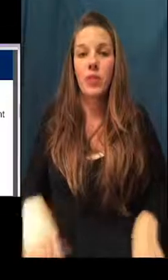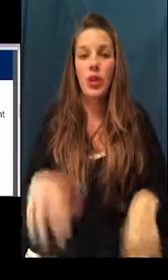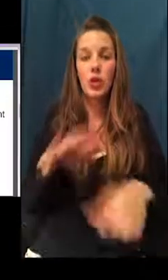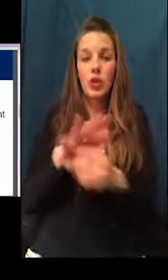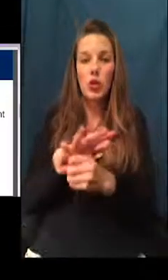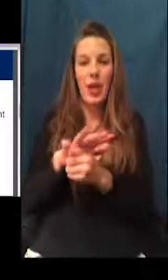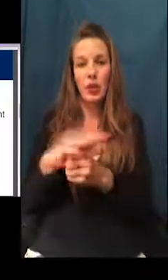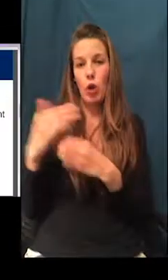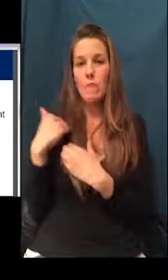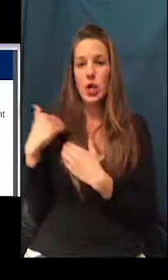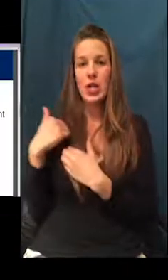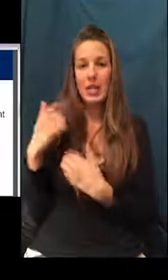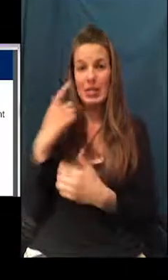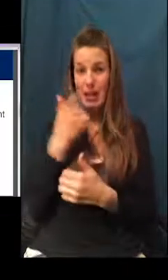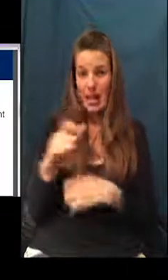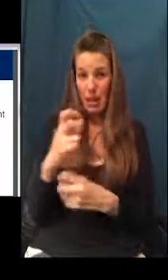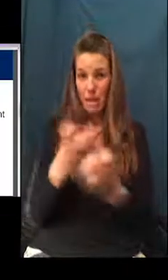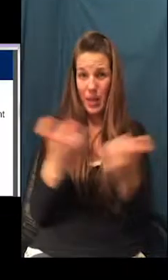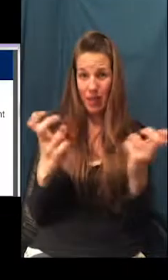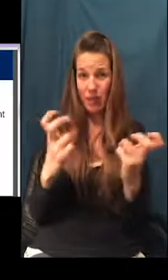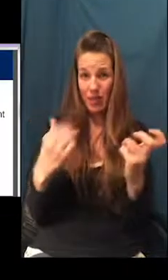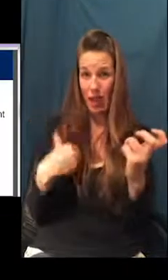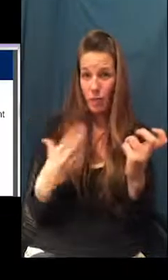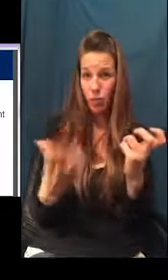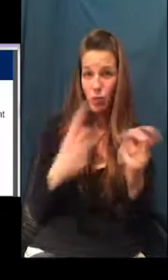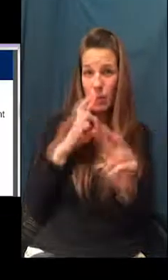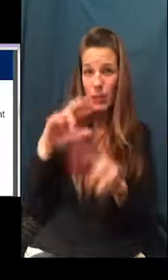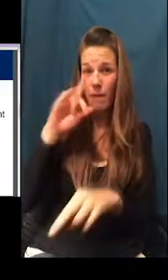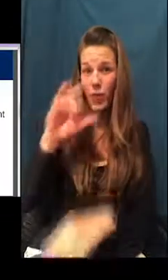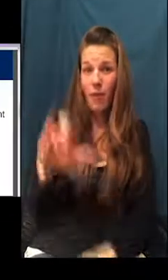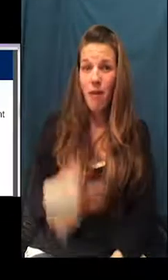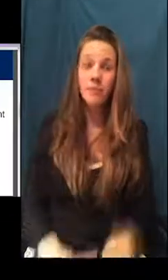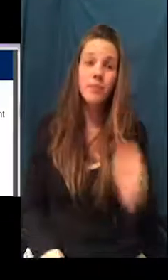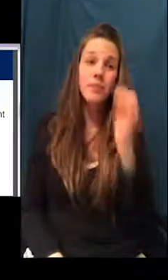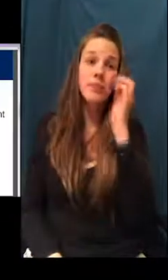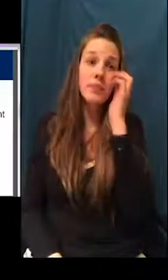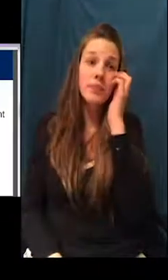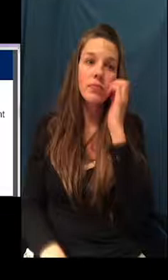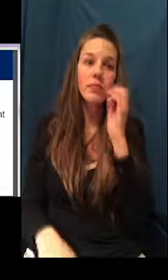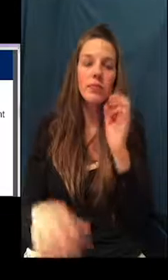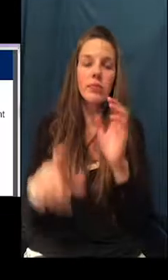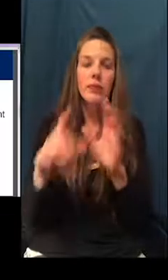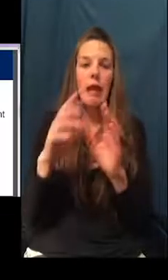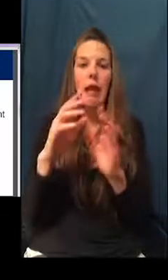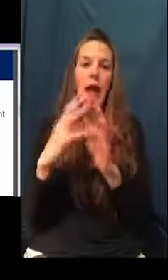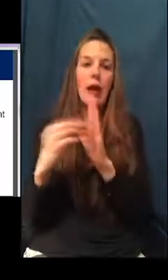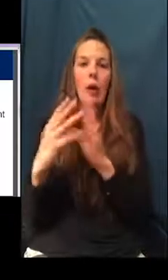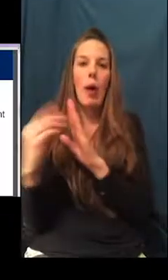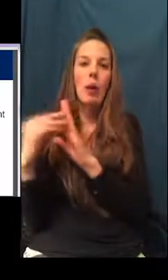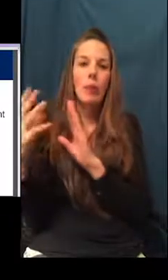stress or burdens. Do any of our panelists have a response for this?